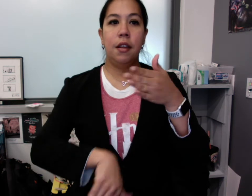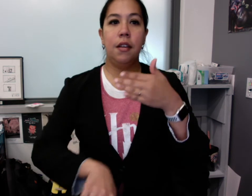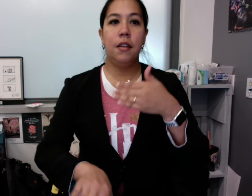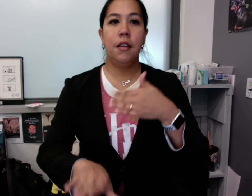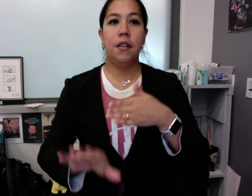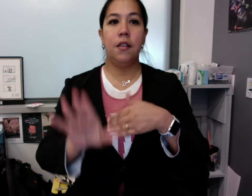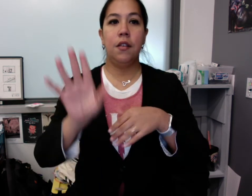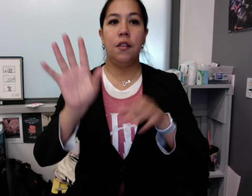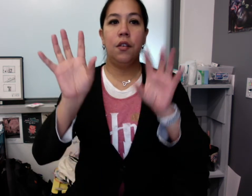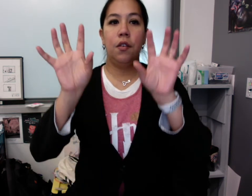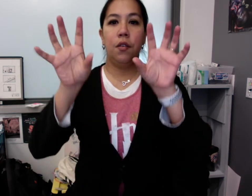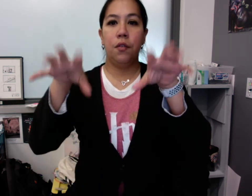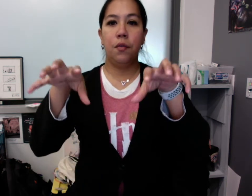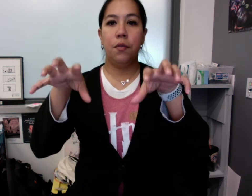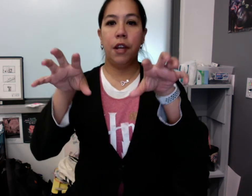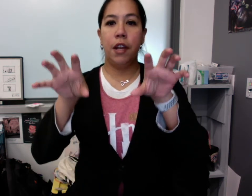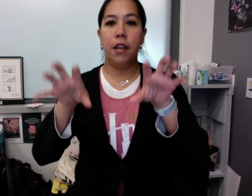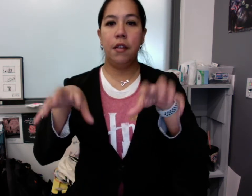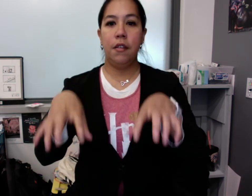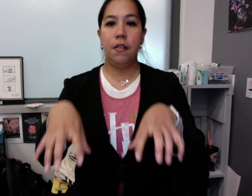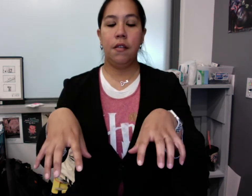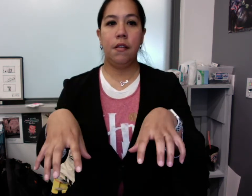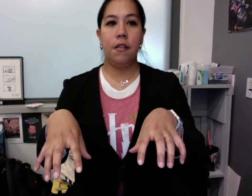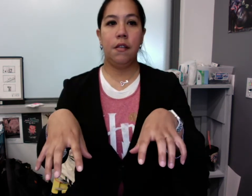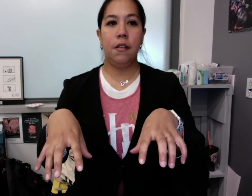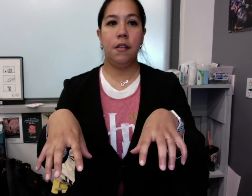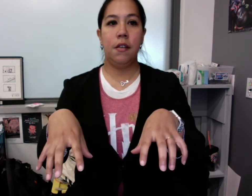in the rain,